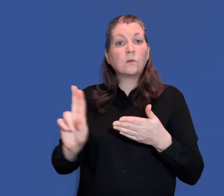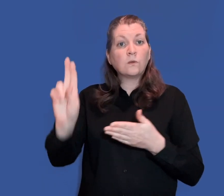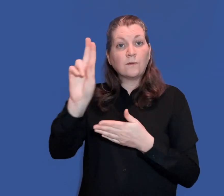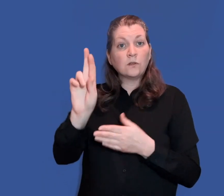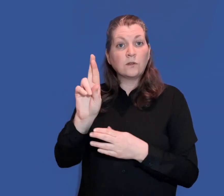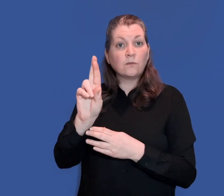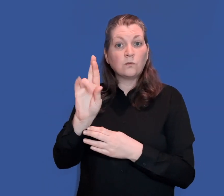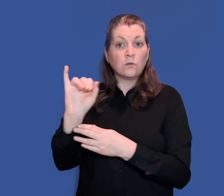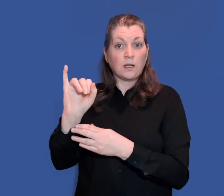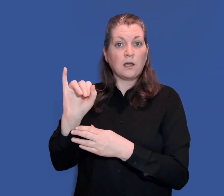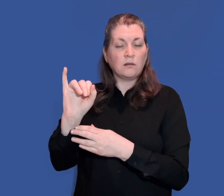Category A